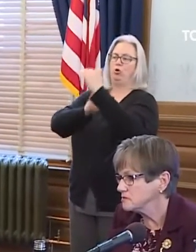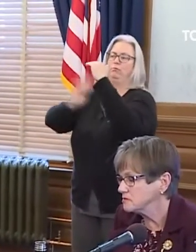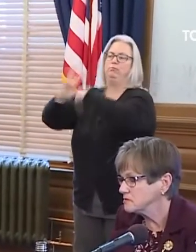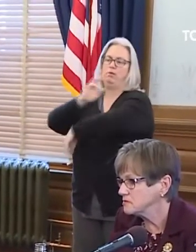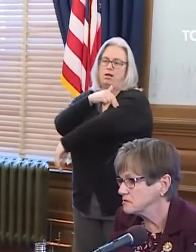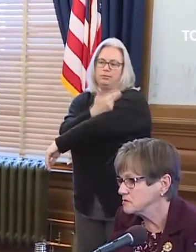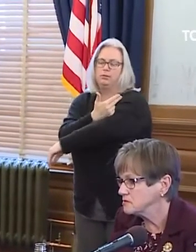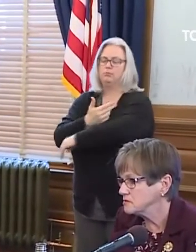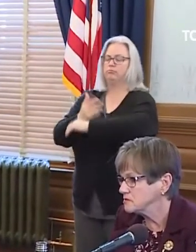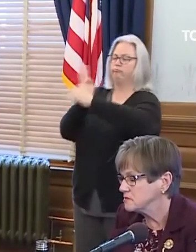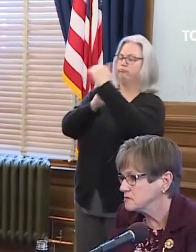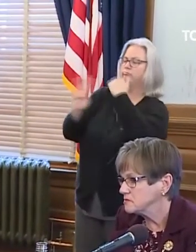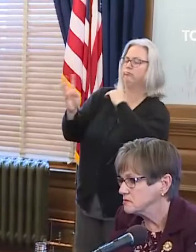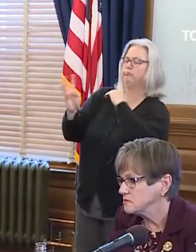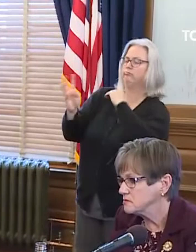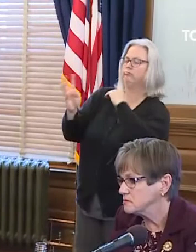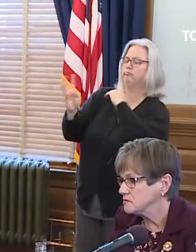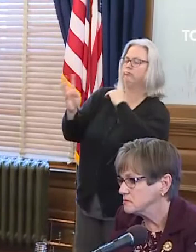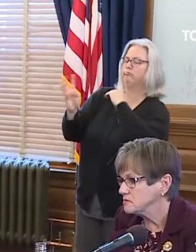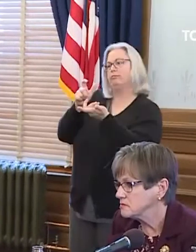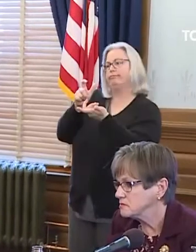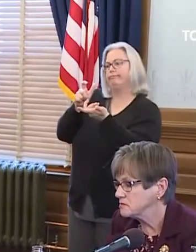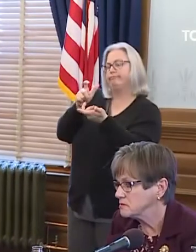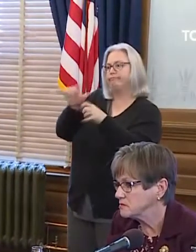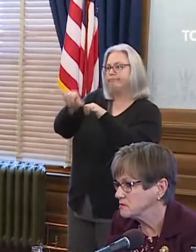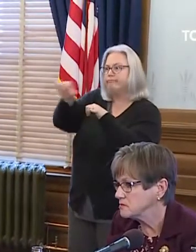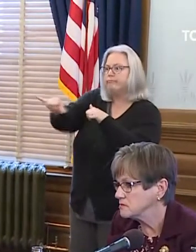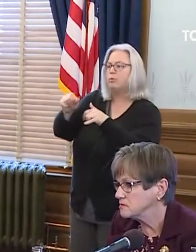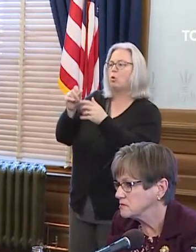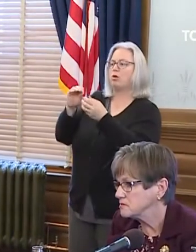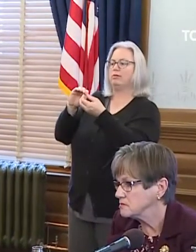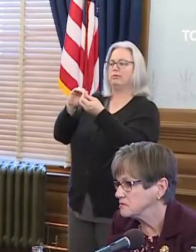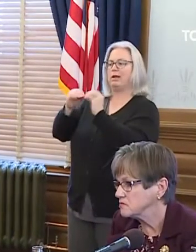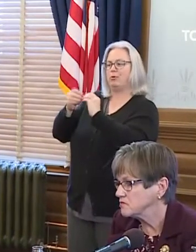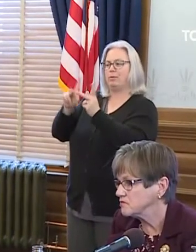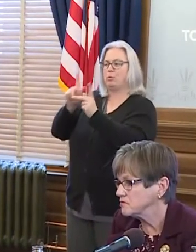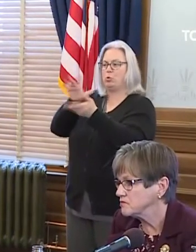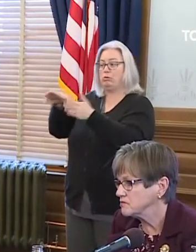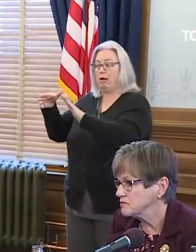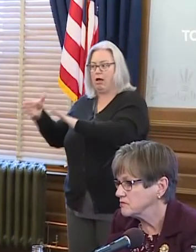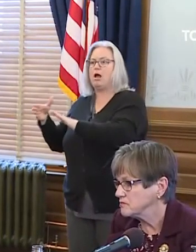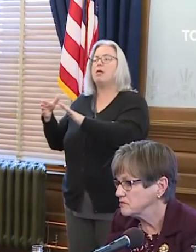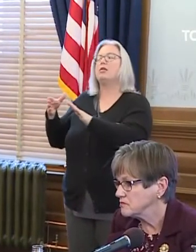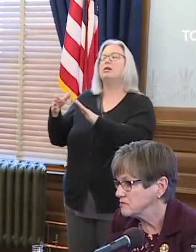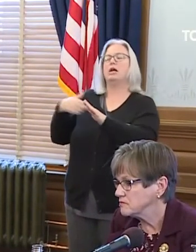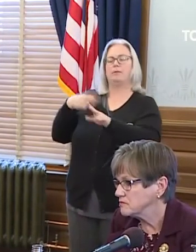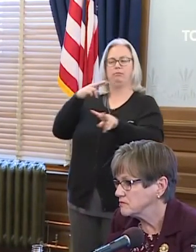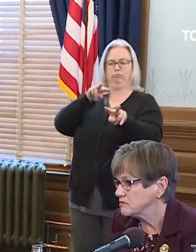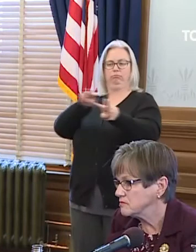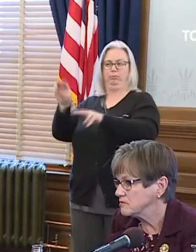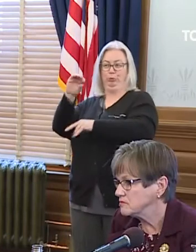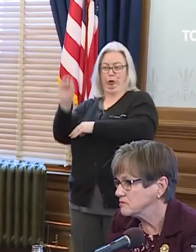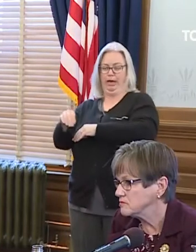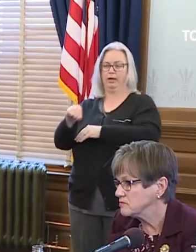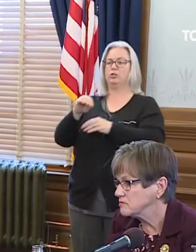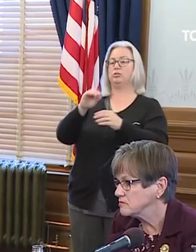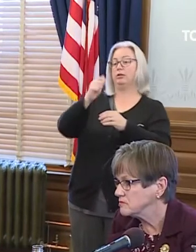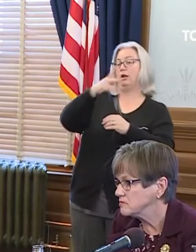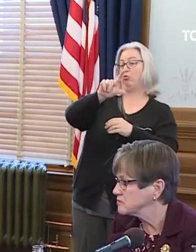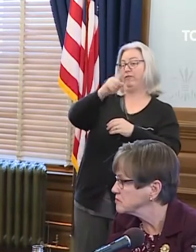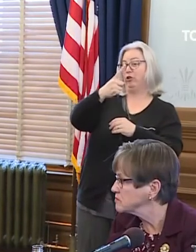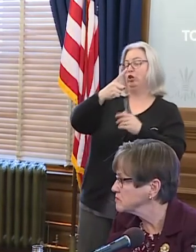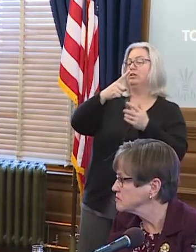those. I looked at the numbers, at least both of them have been going down since about April 21st, percentage-wise. Is that what maybe